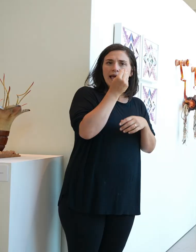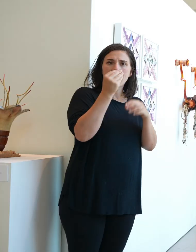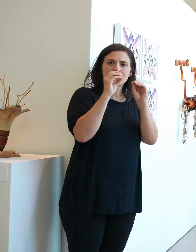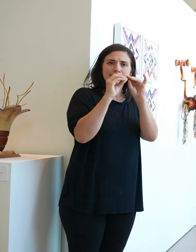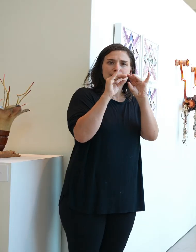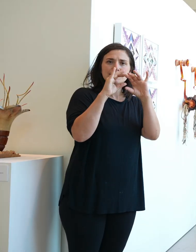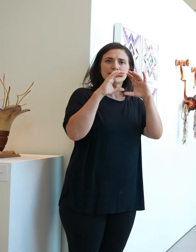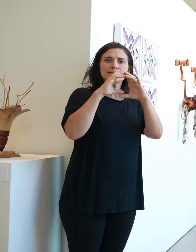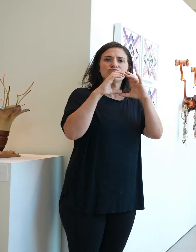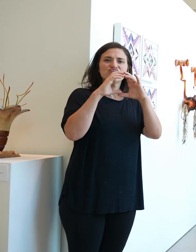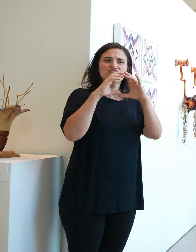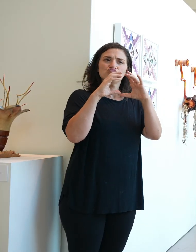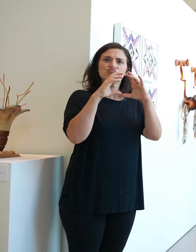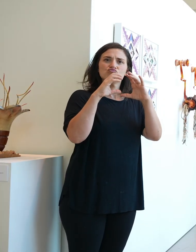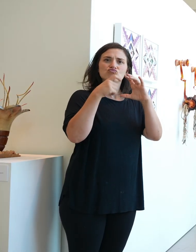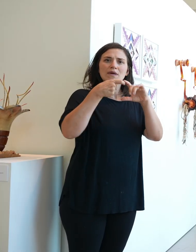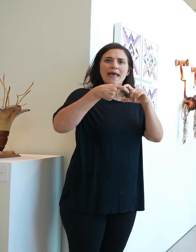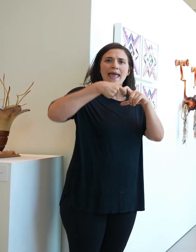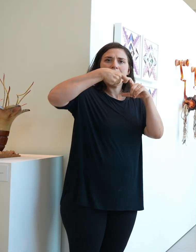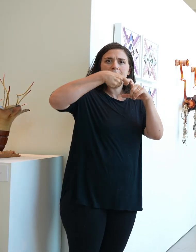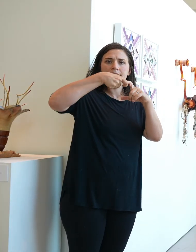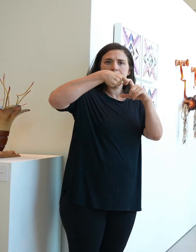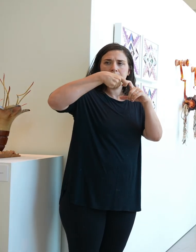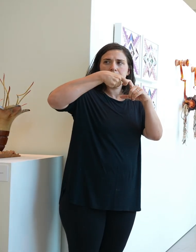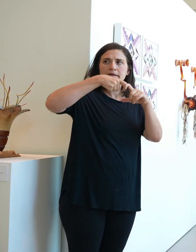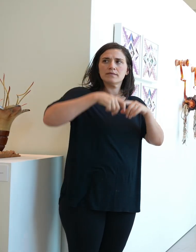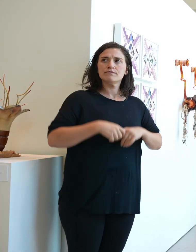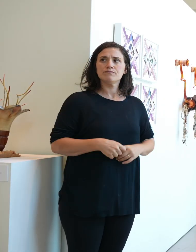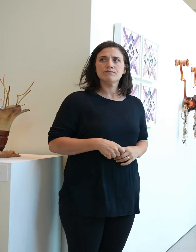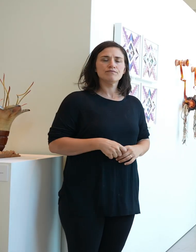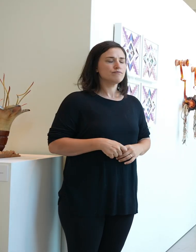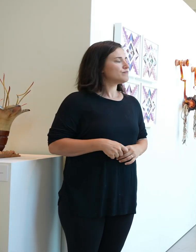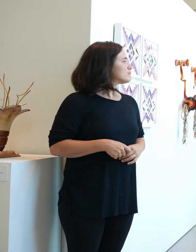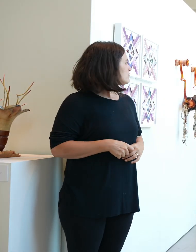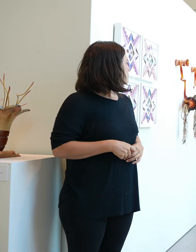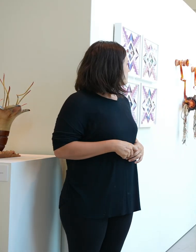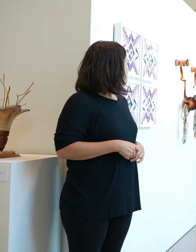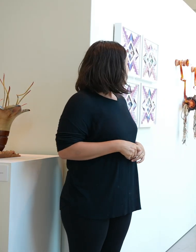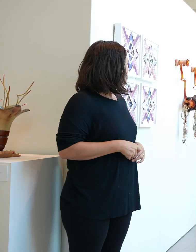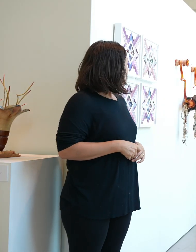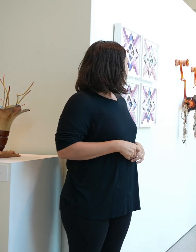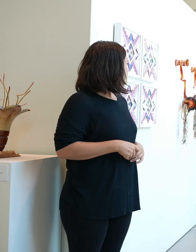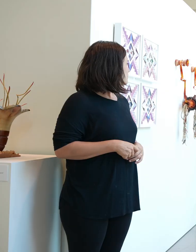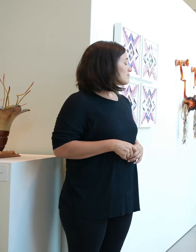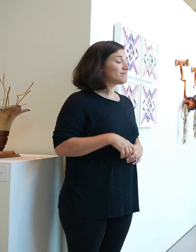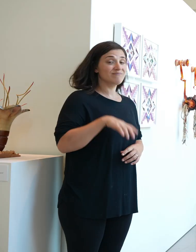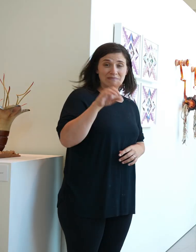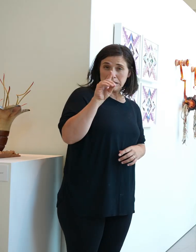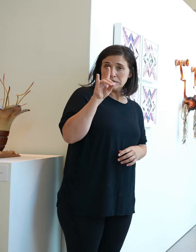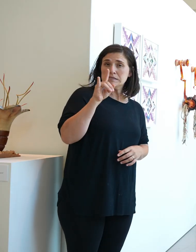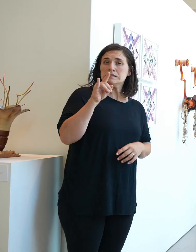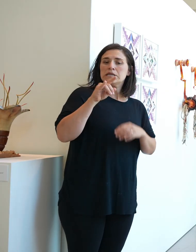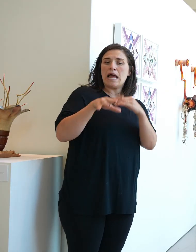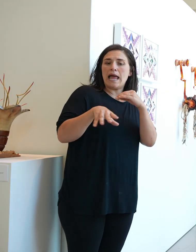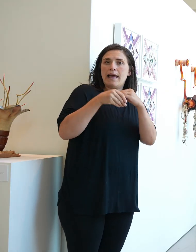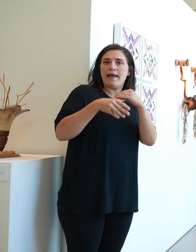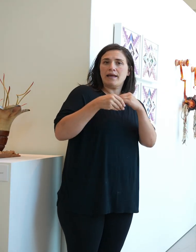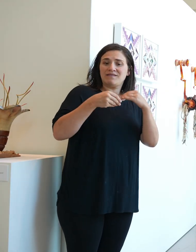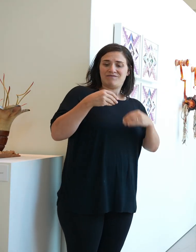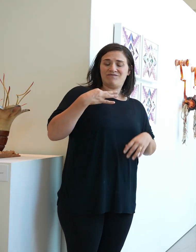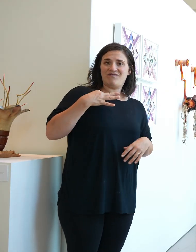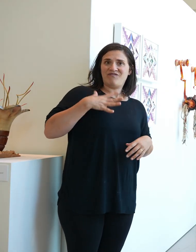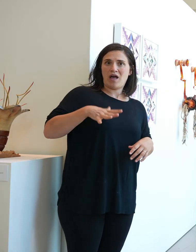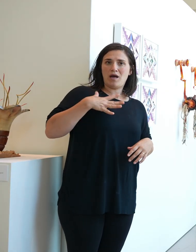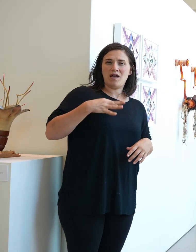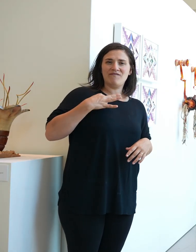thought, well, yeah, I think that's good. And of course I added fiber to it. So